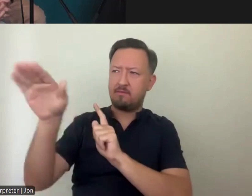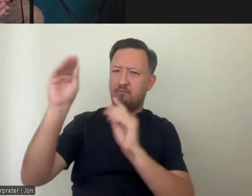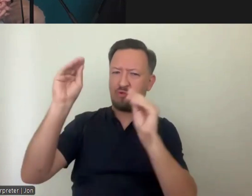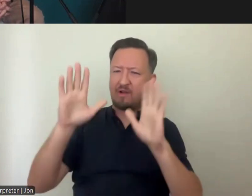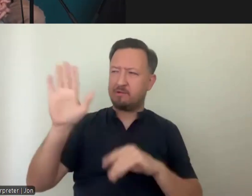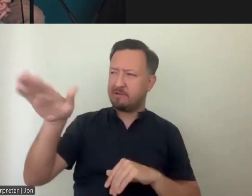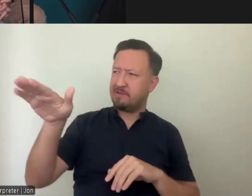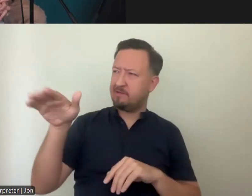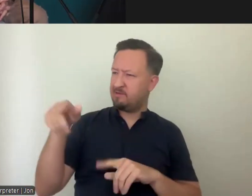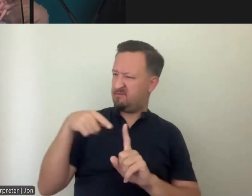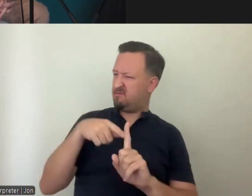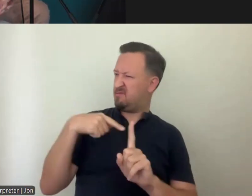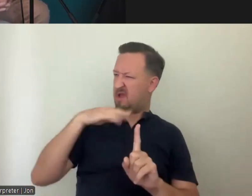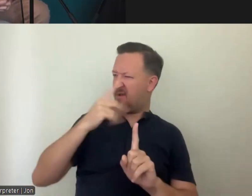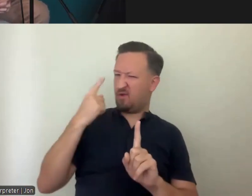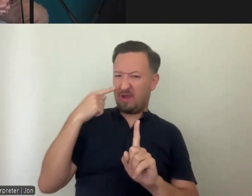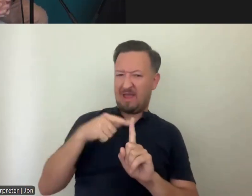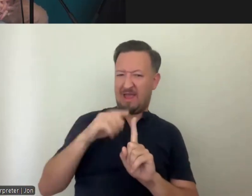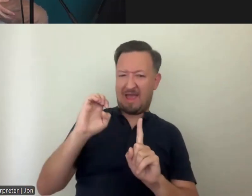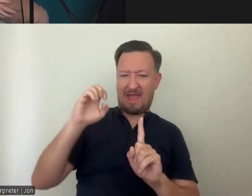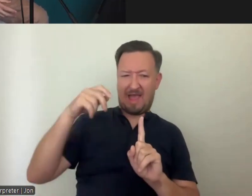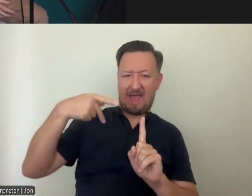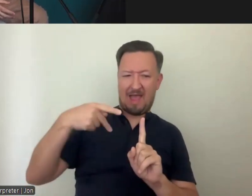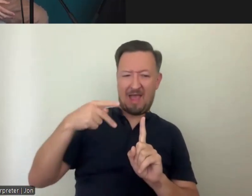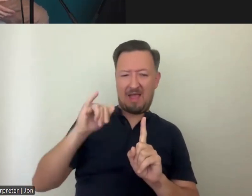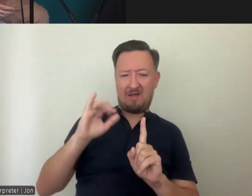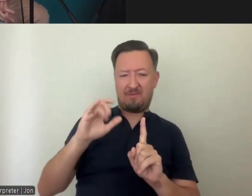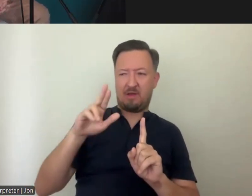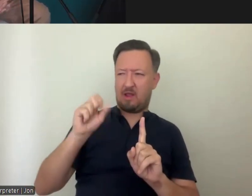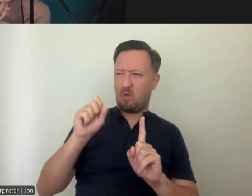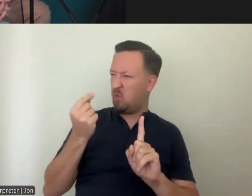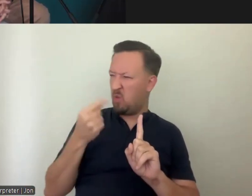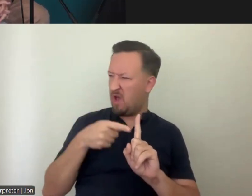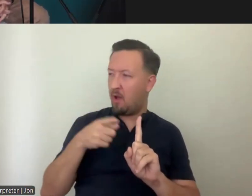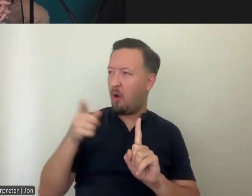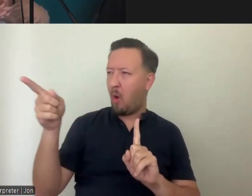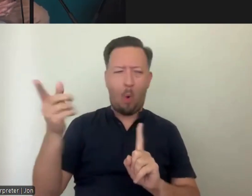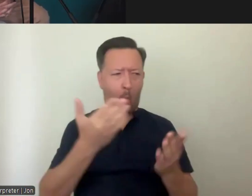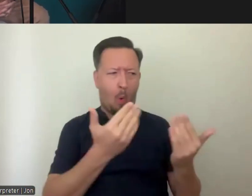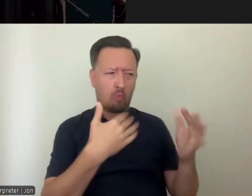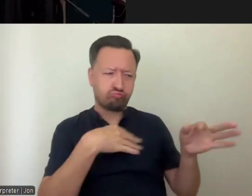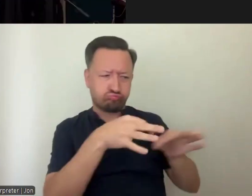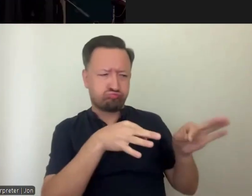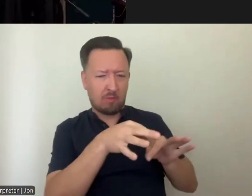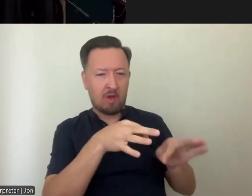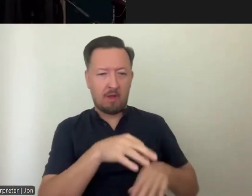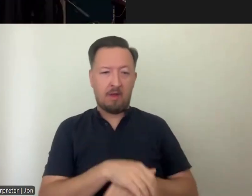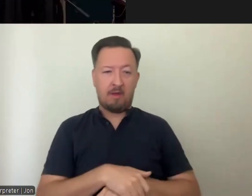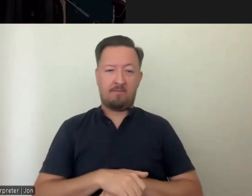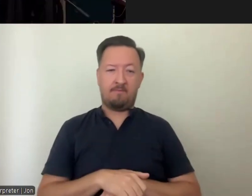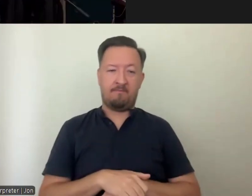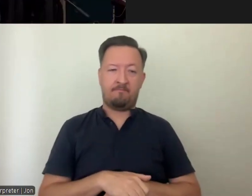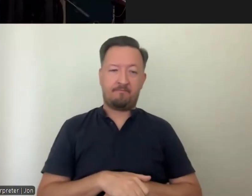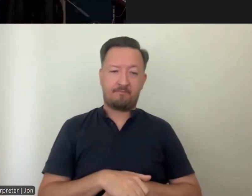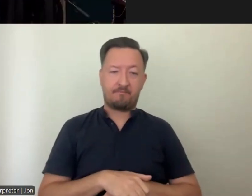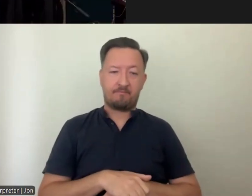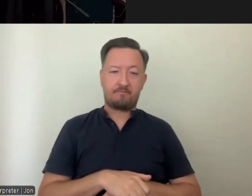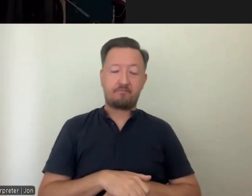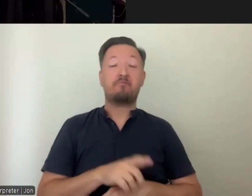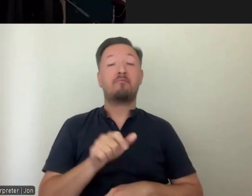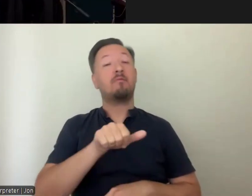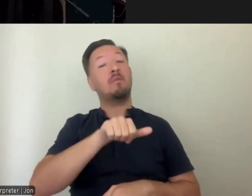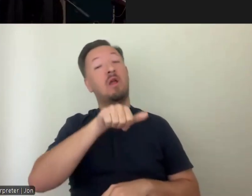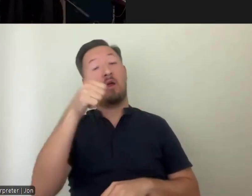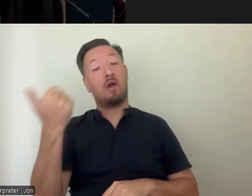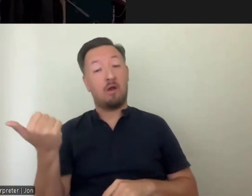I never heard about Epictetus? And they would say, oh, let me tell you about it. So. And then another gift that you